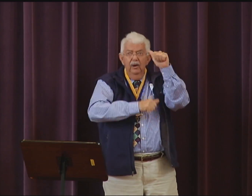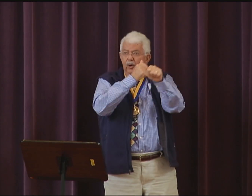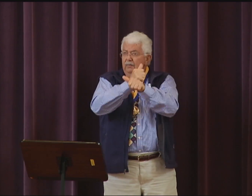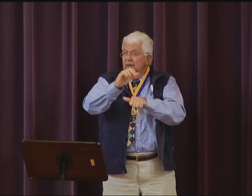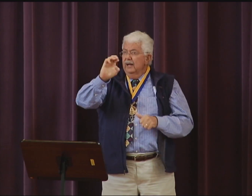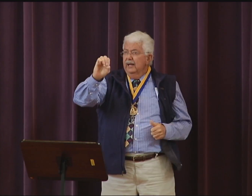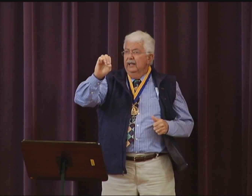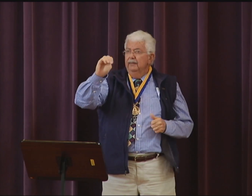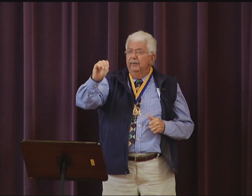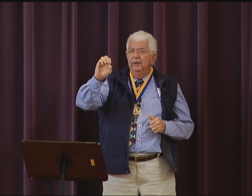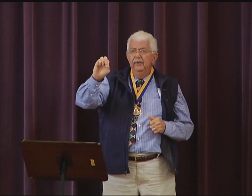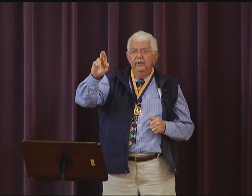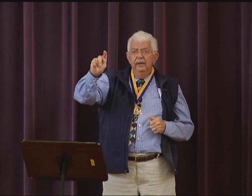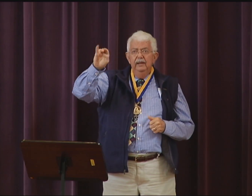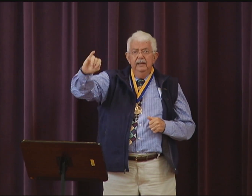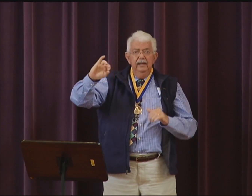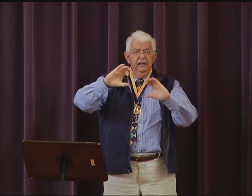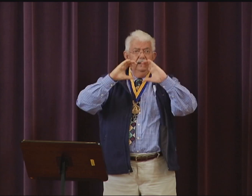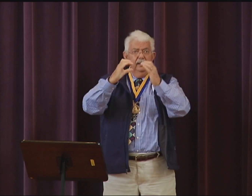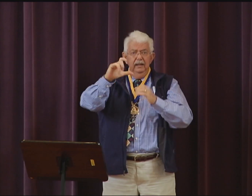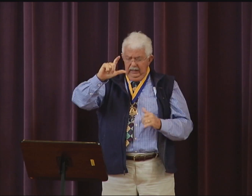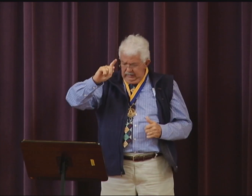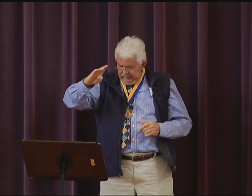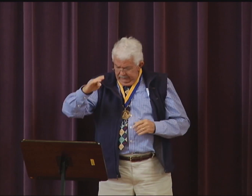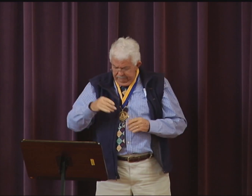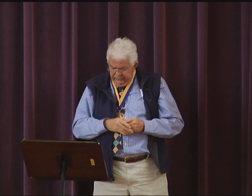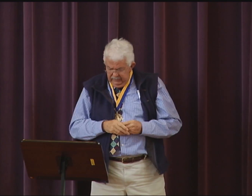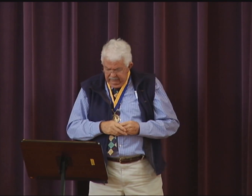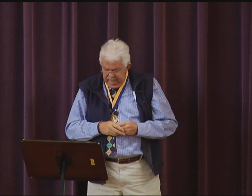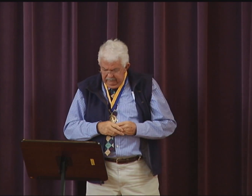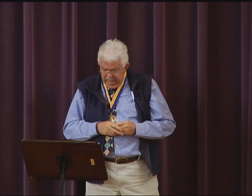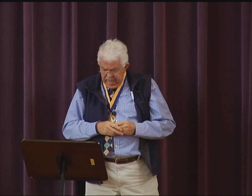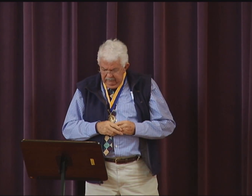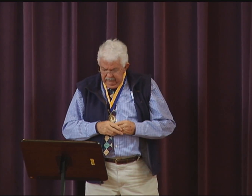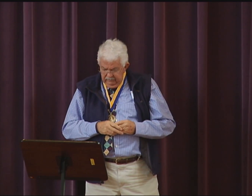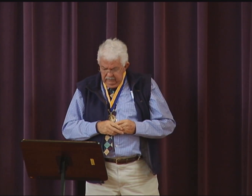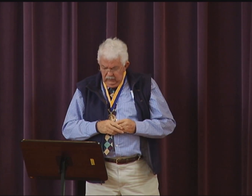On behalf of the Gallaudet University Alumni Emeriti Club,